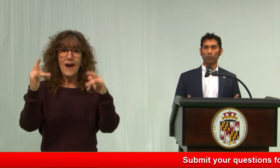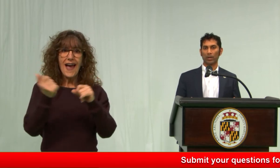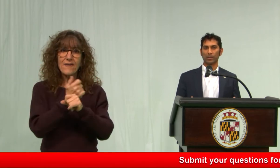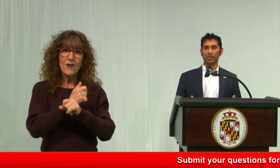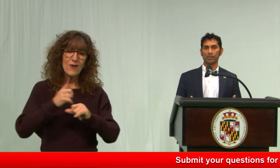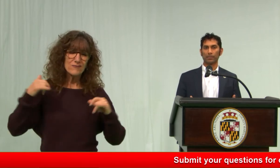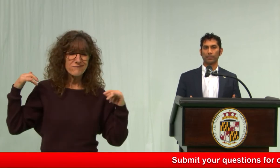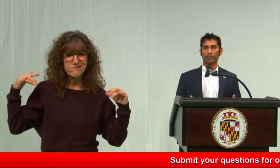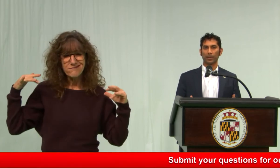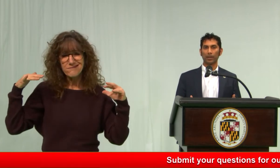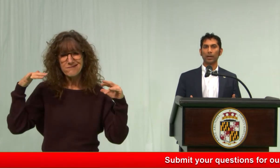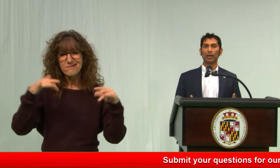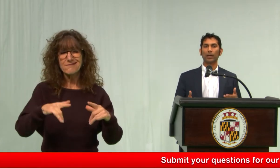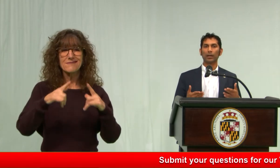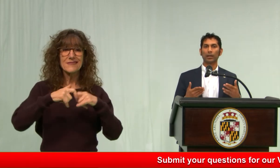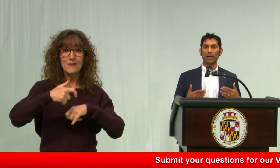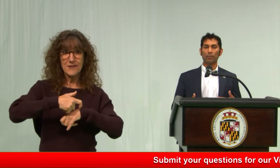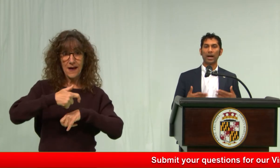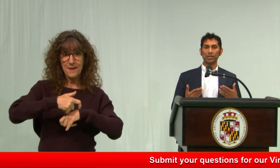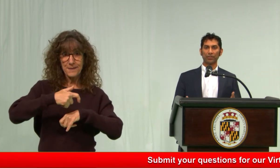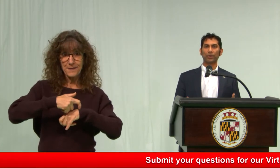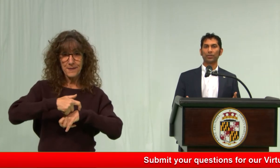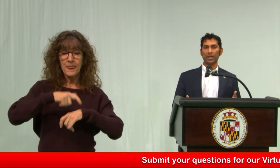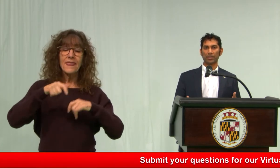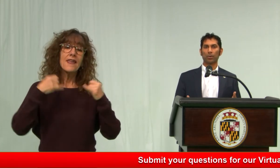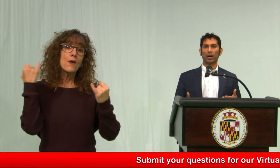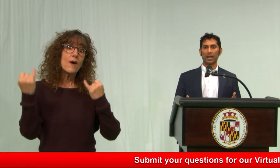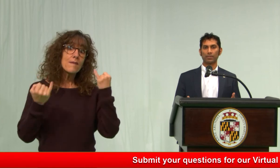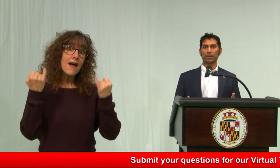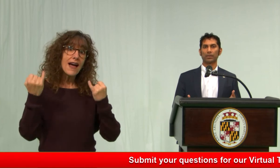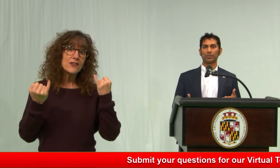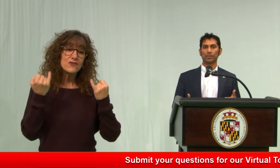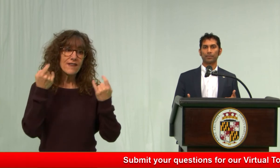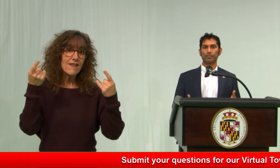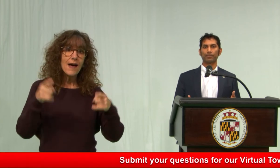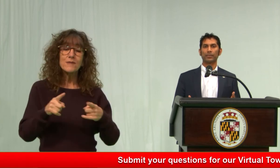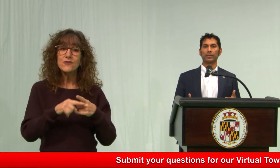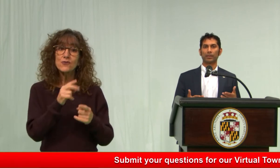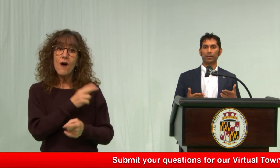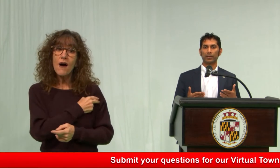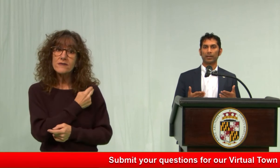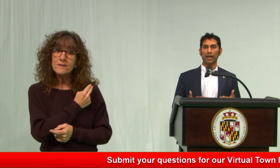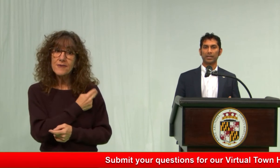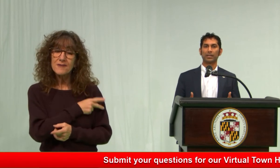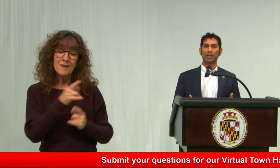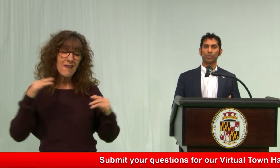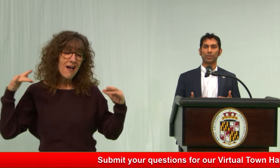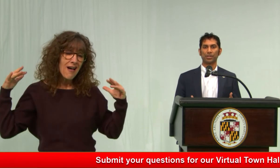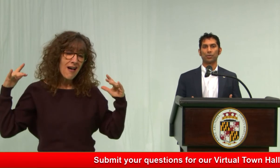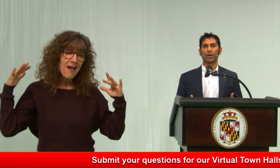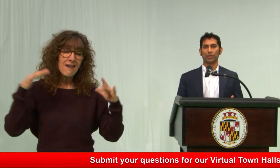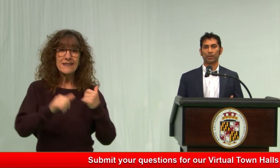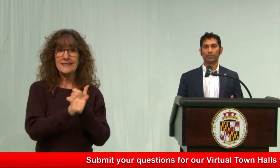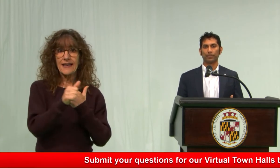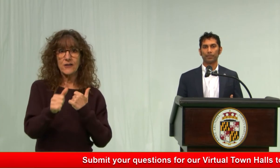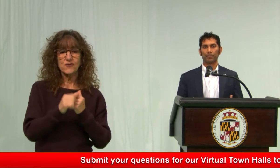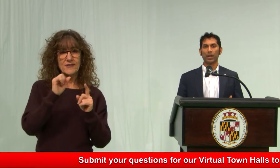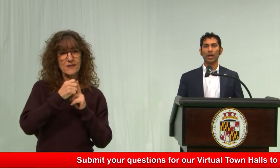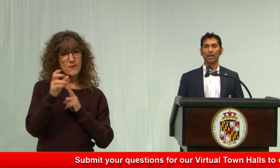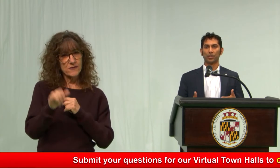went there at once. Now imagine if we do that to our hospitals. That is a dangerous